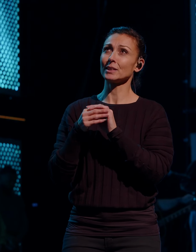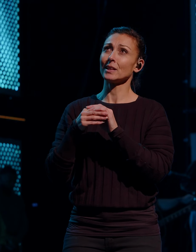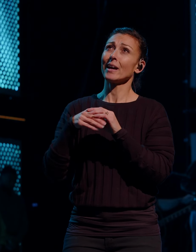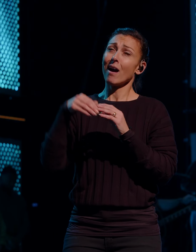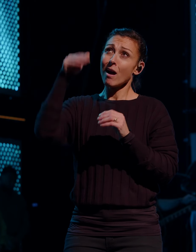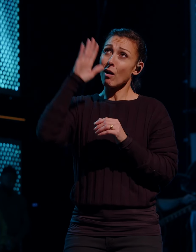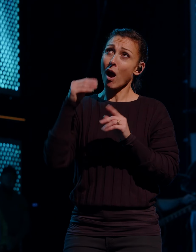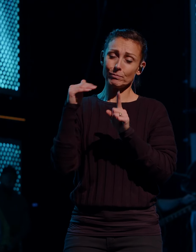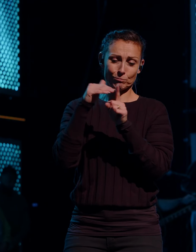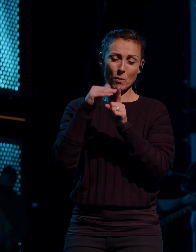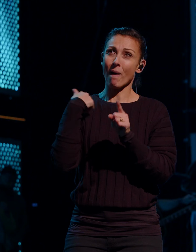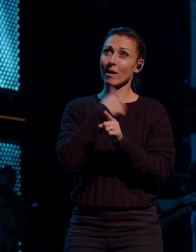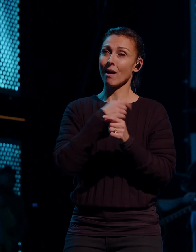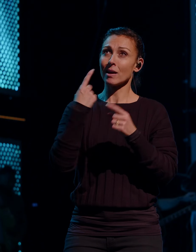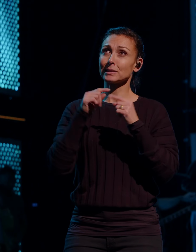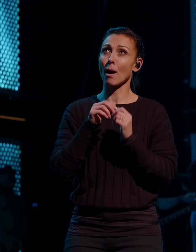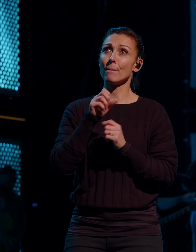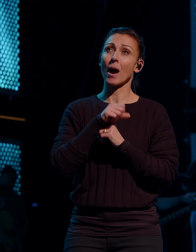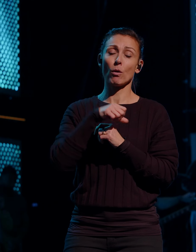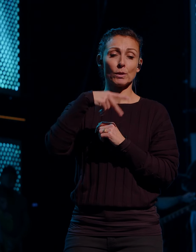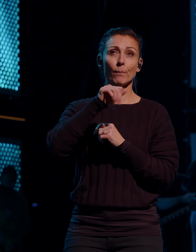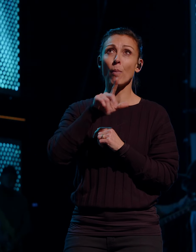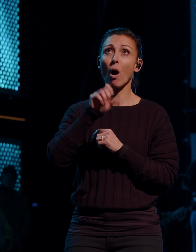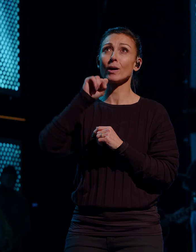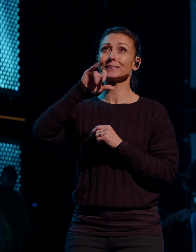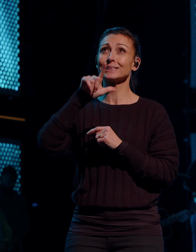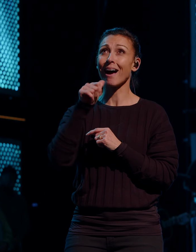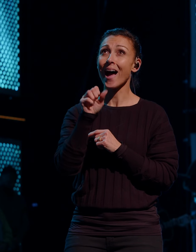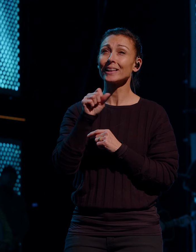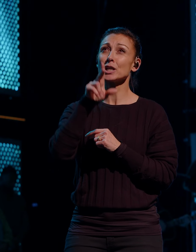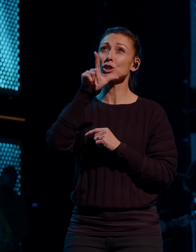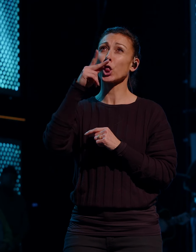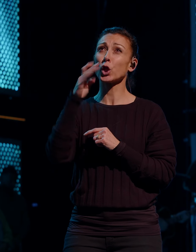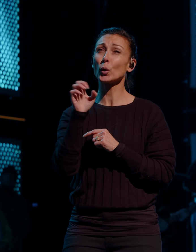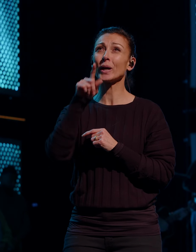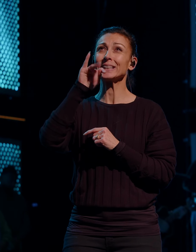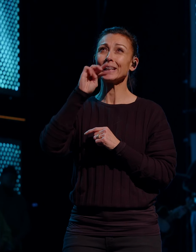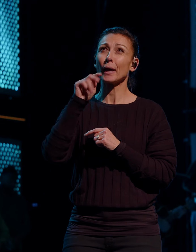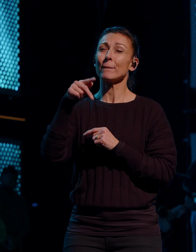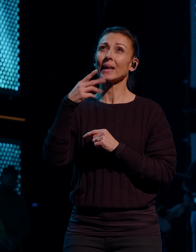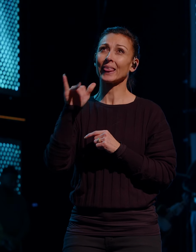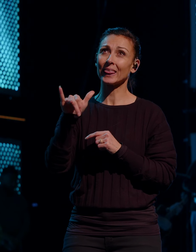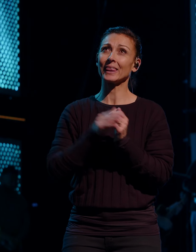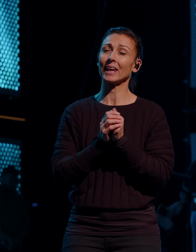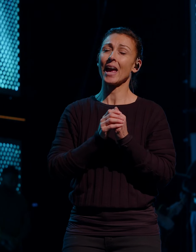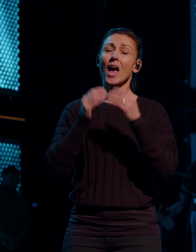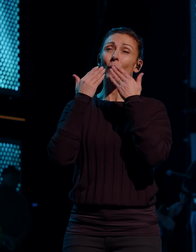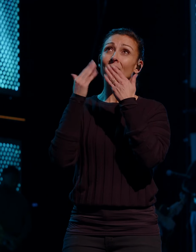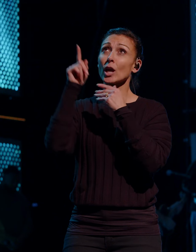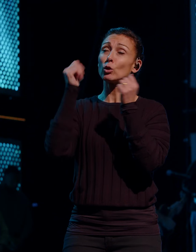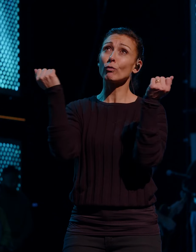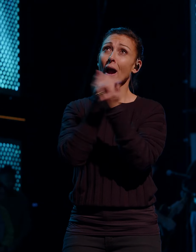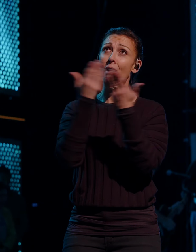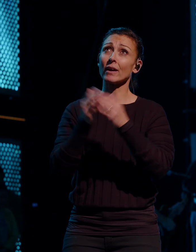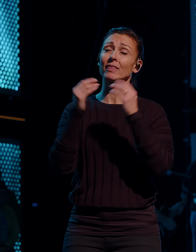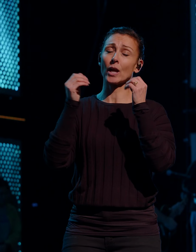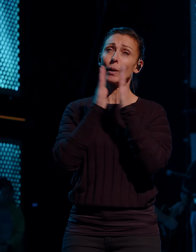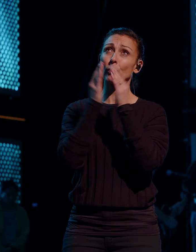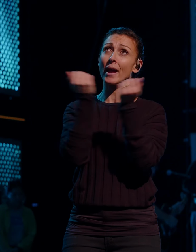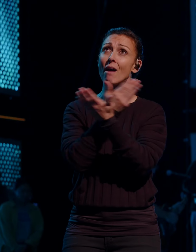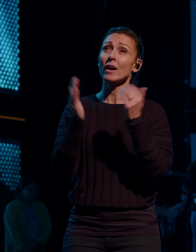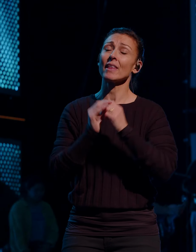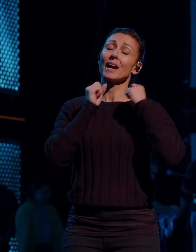us today. And may we bring you glory this week. We pray all these things in the powerful name of Jesus Christ. And all God's people said, amen. Let's stand and worship the Lord.